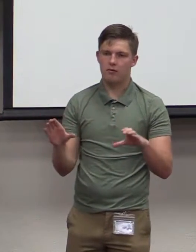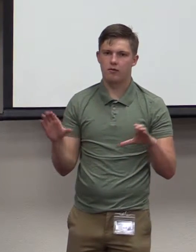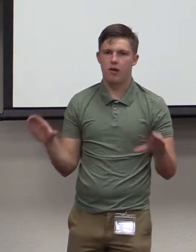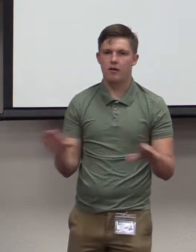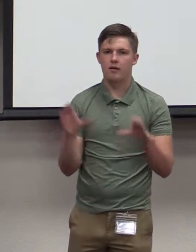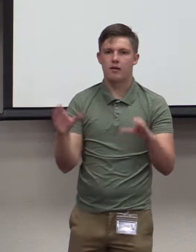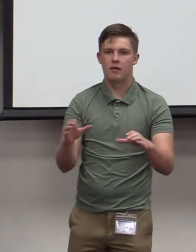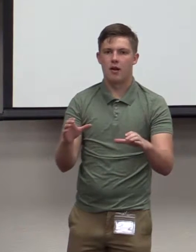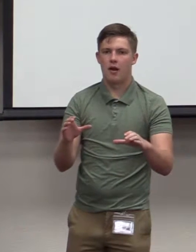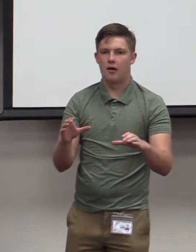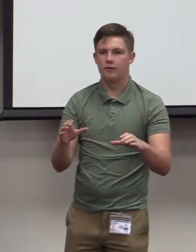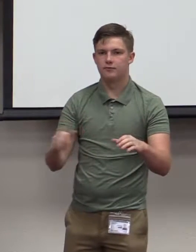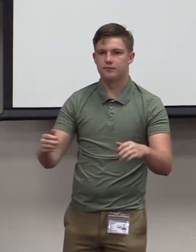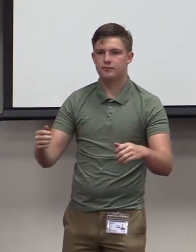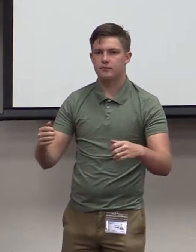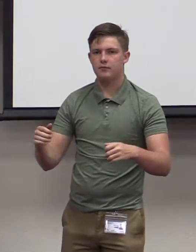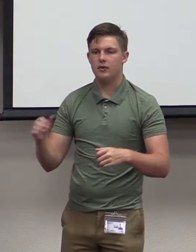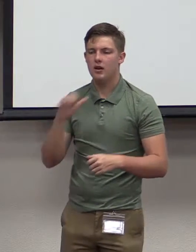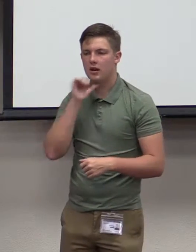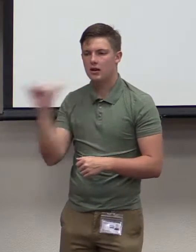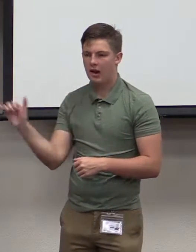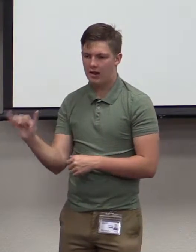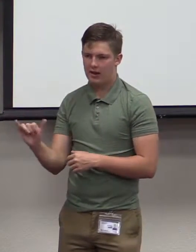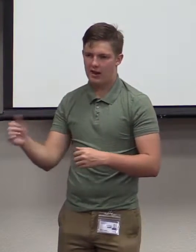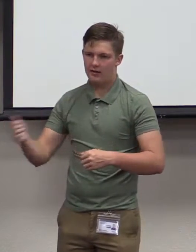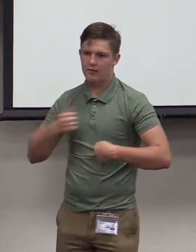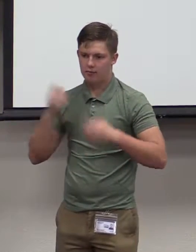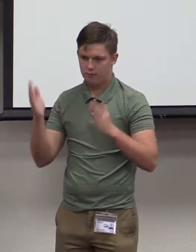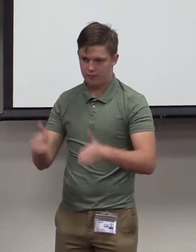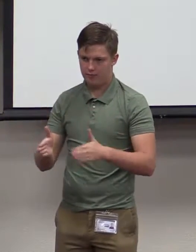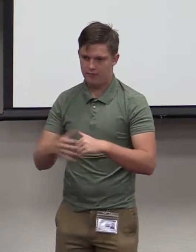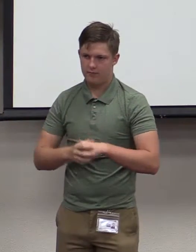discharged dishonorably from the Corps.